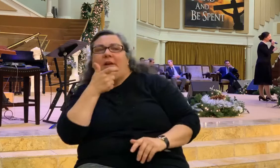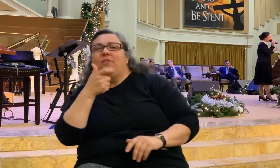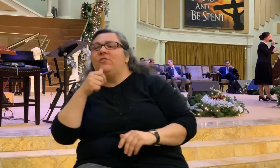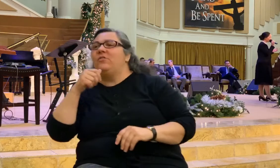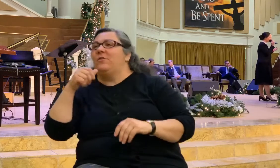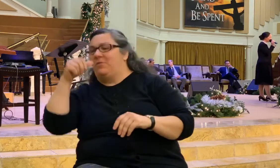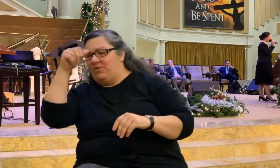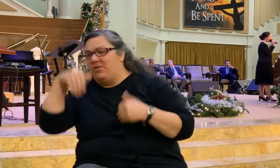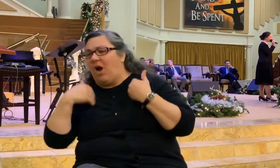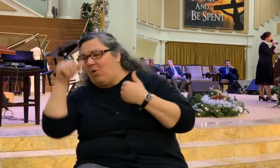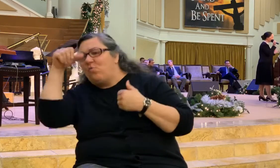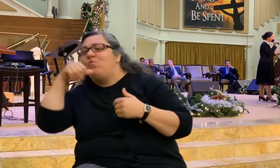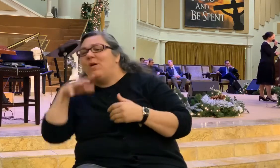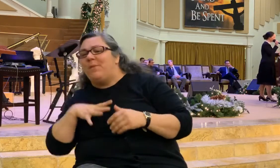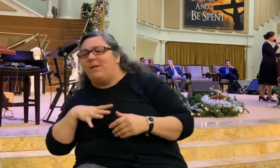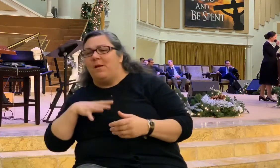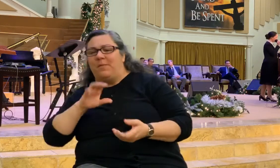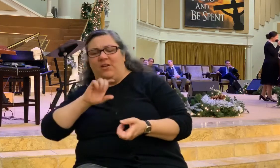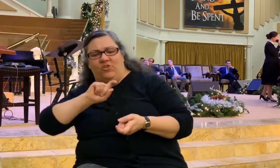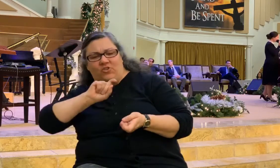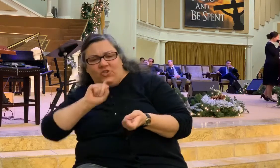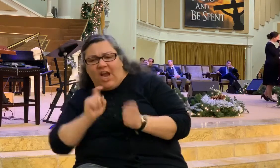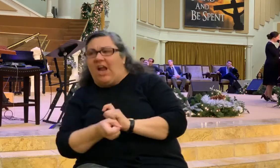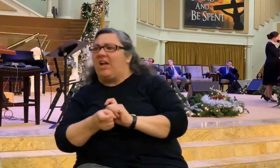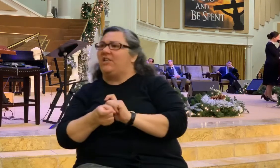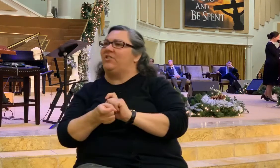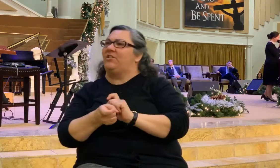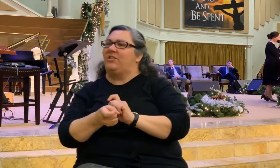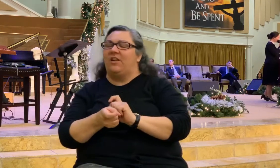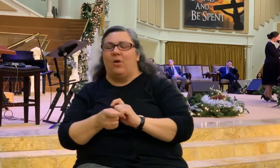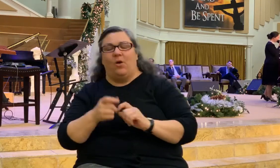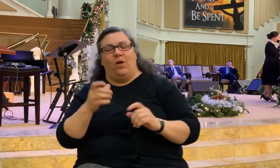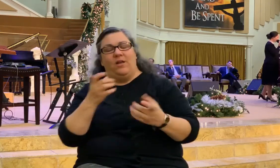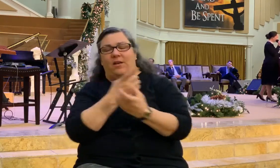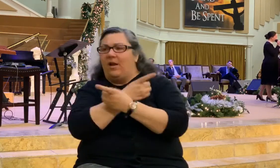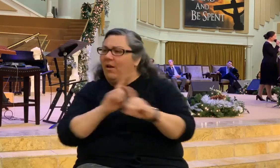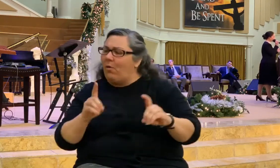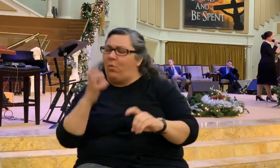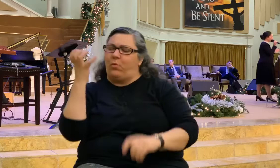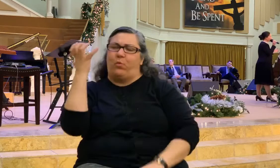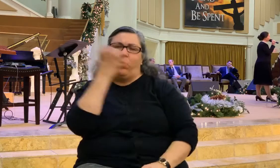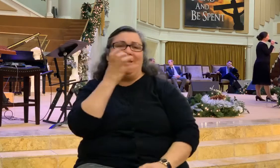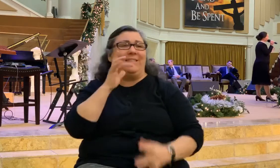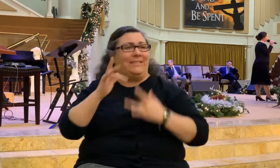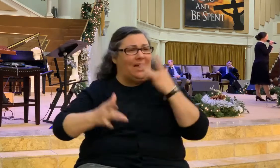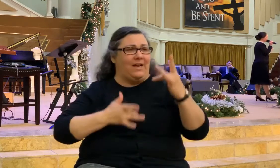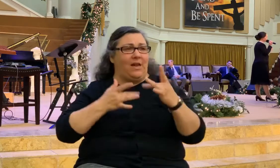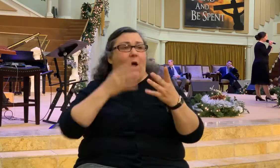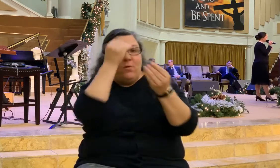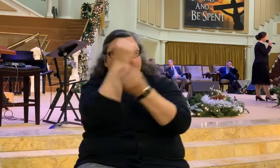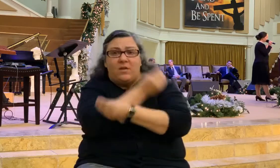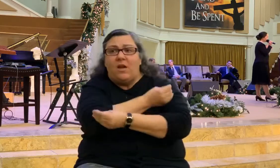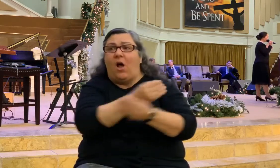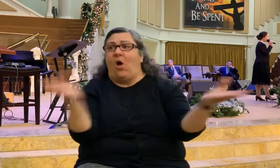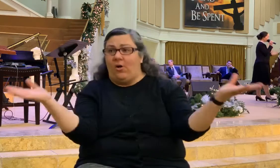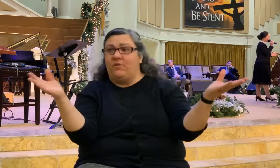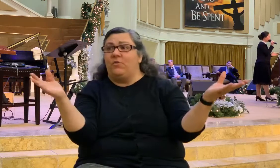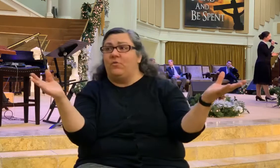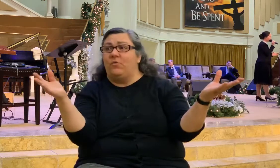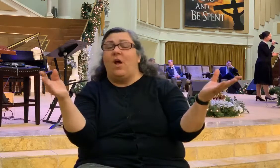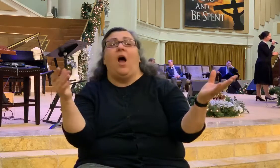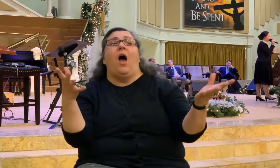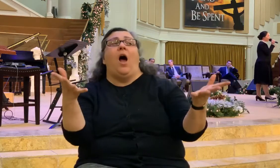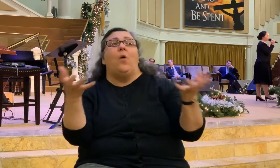be converted and be delivered. And it's just exciting. And I just wanted to tell you all tonight these things because I want you to